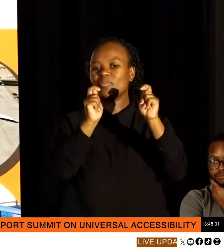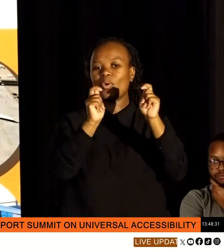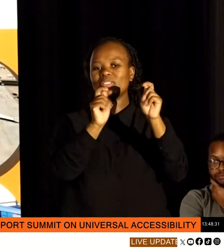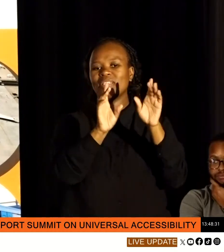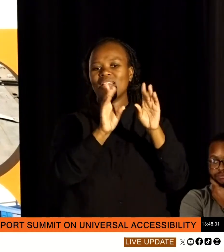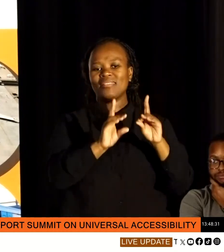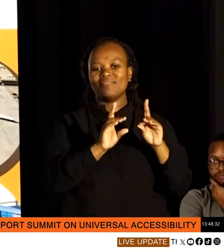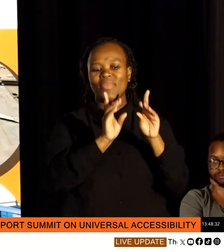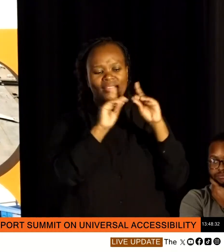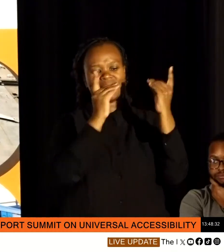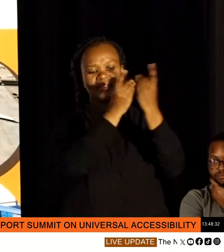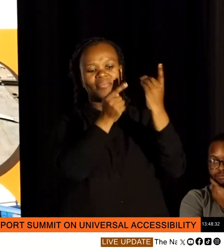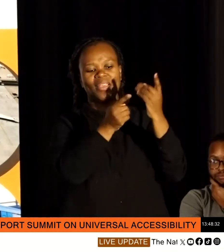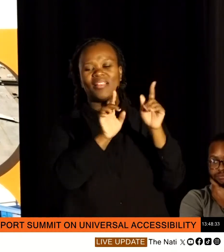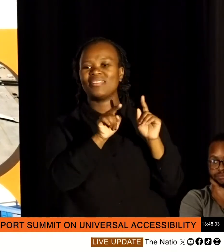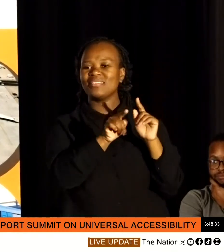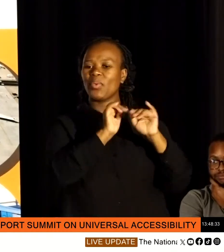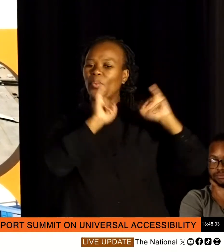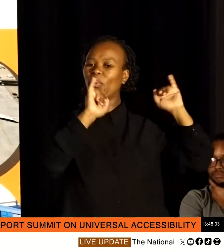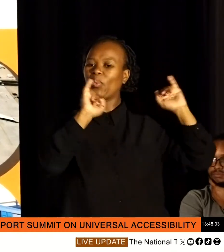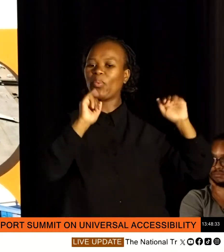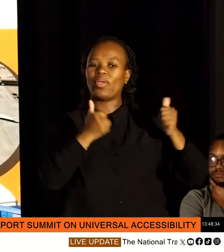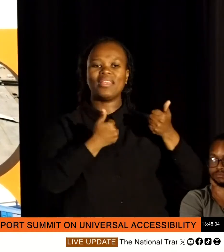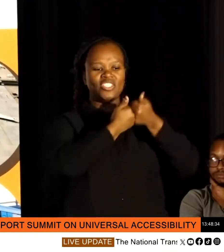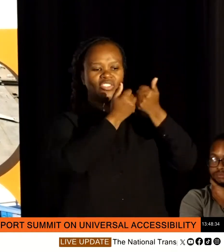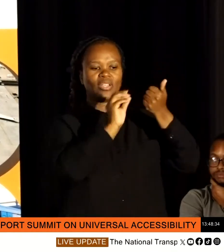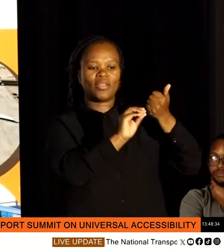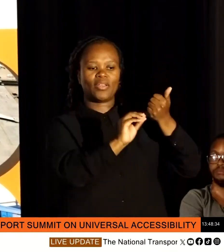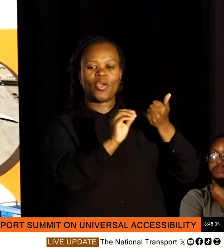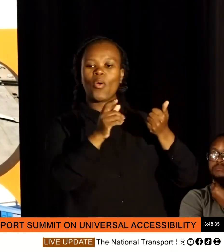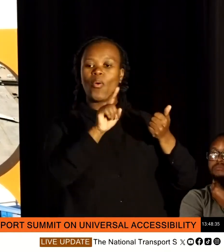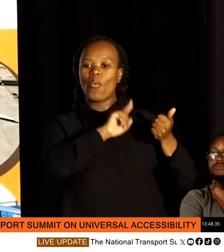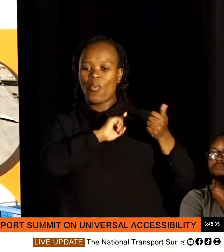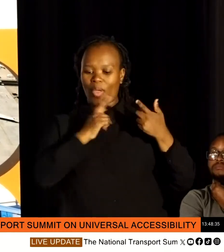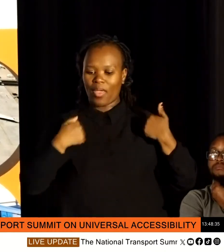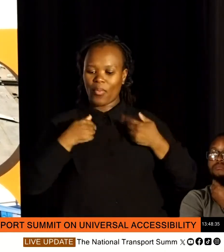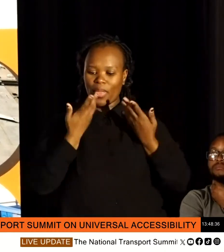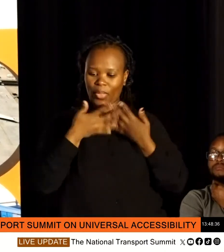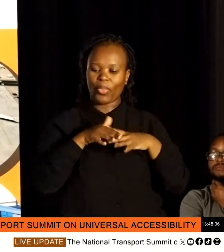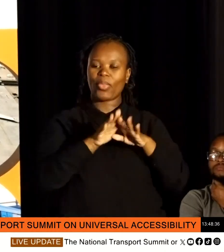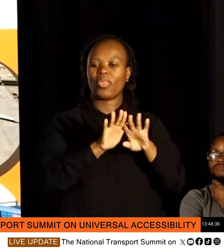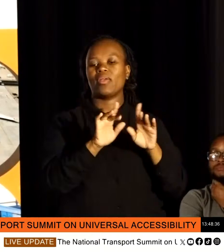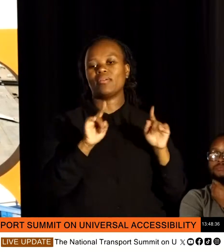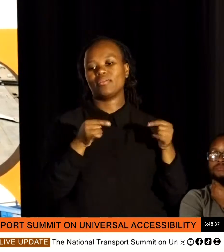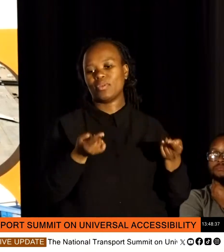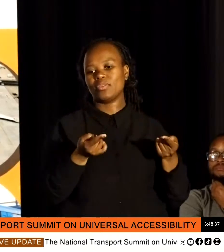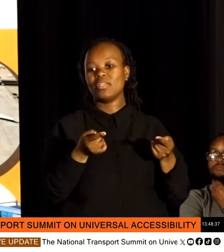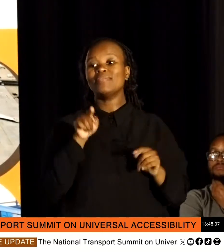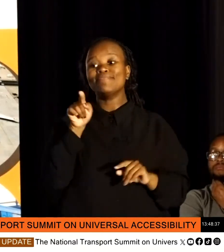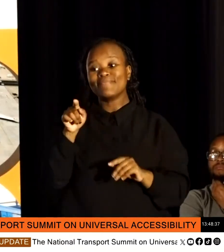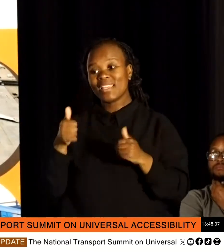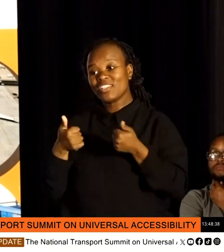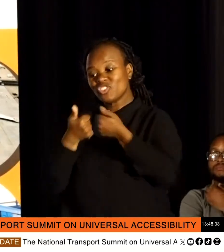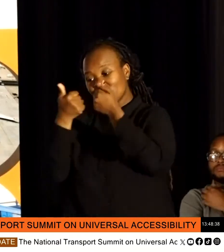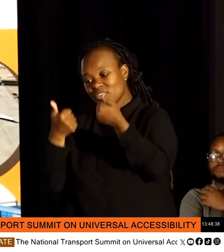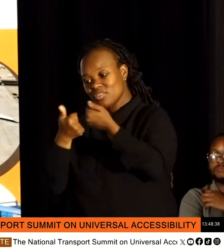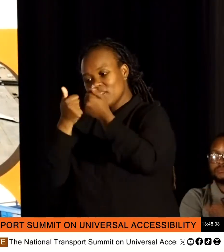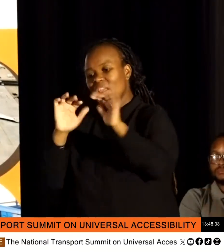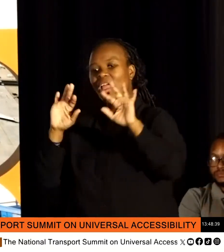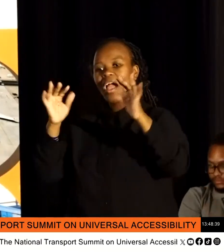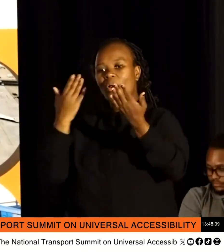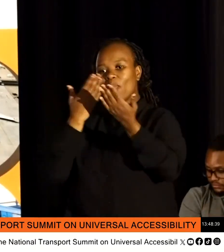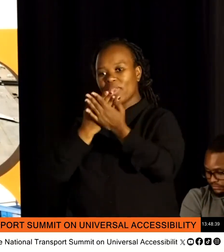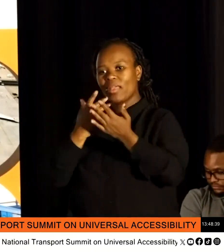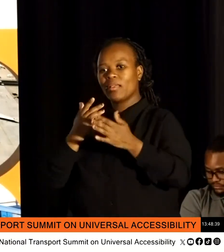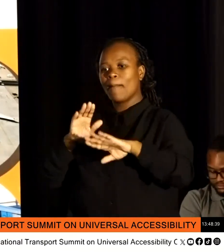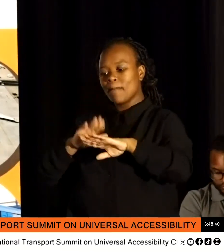leaving a critical void in our pursuit for inclusivity. To address these challenges and pave the way for a